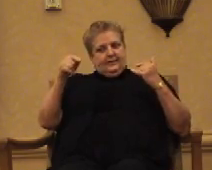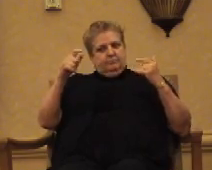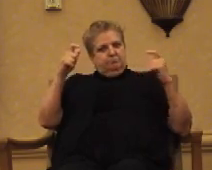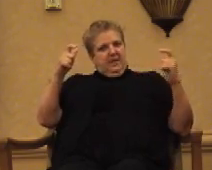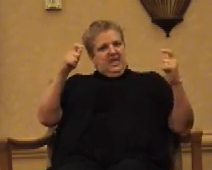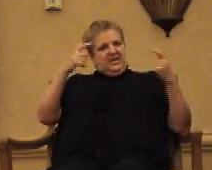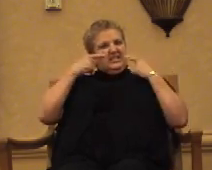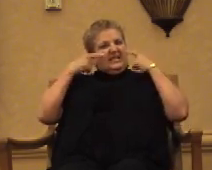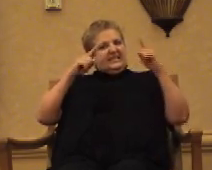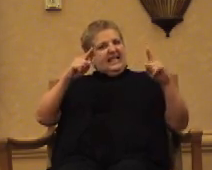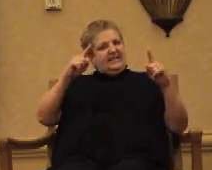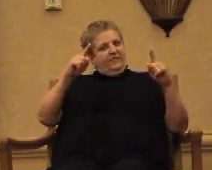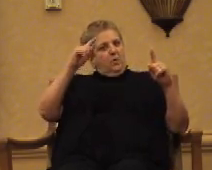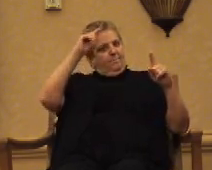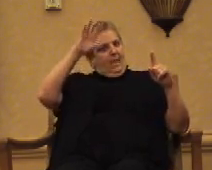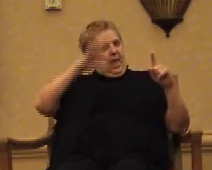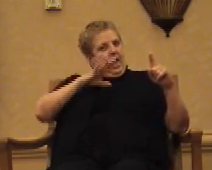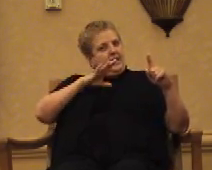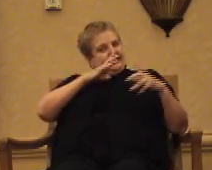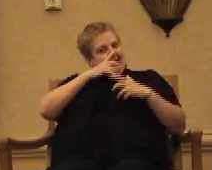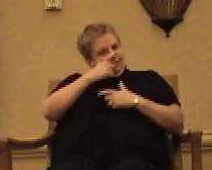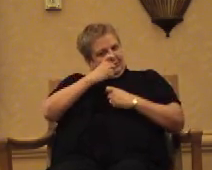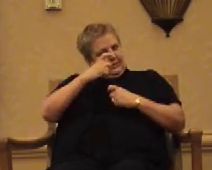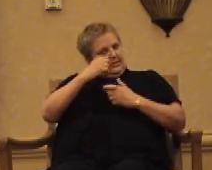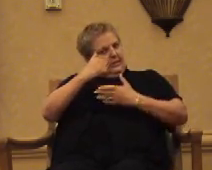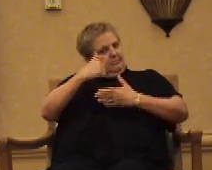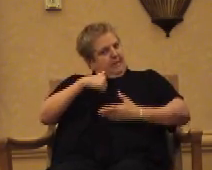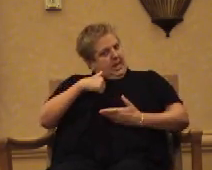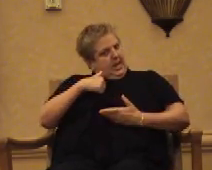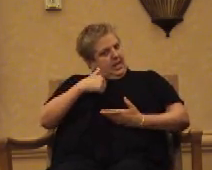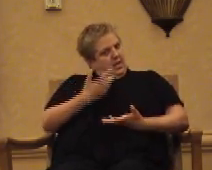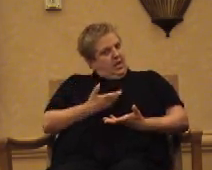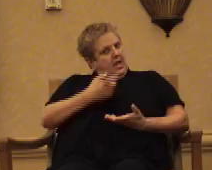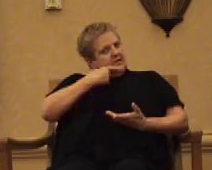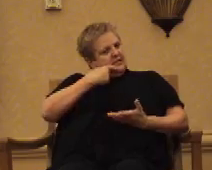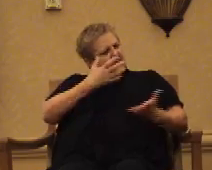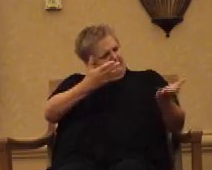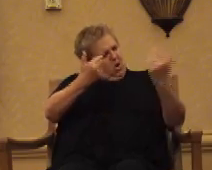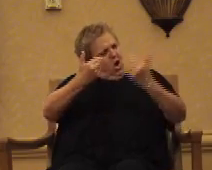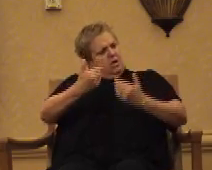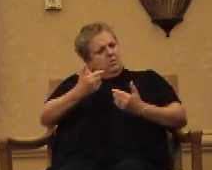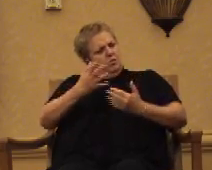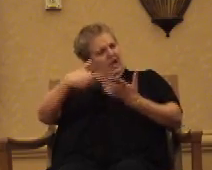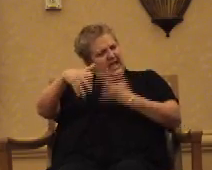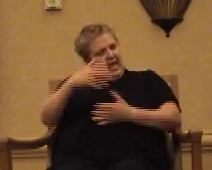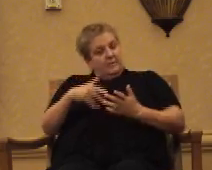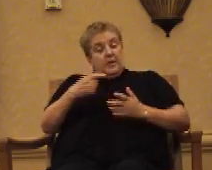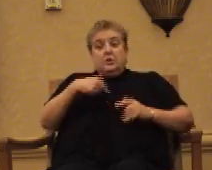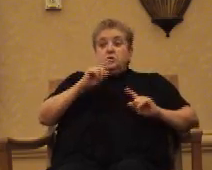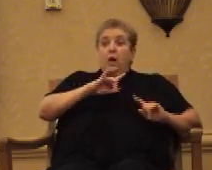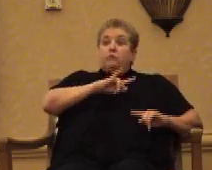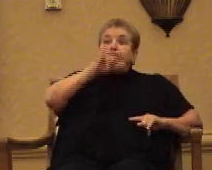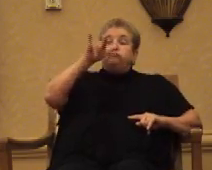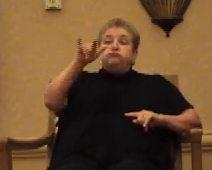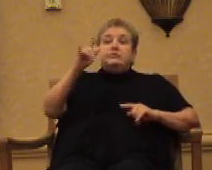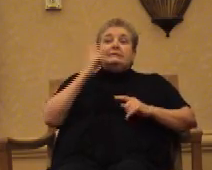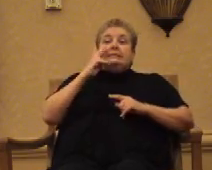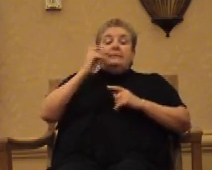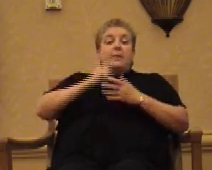took an interest in me and says, let's hang out. We would hang out, and I'd go out to see him on the weekends, and we would golf